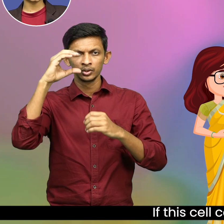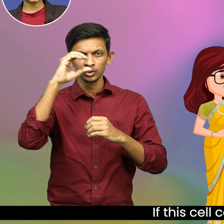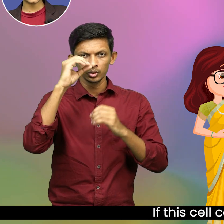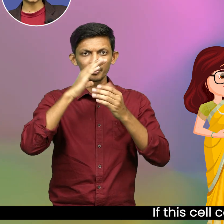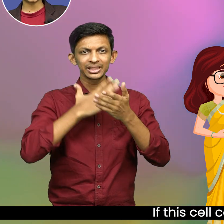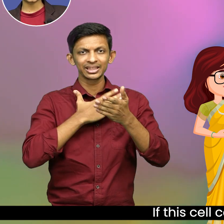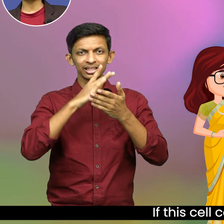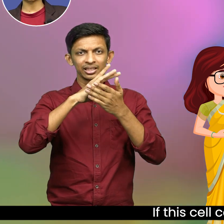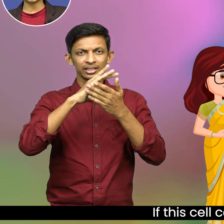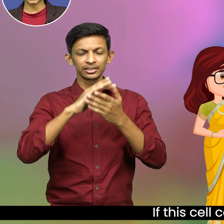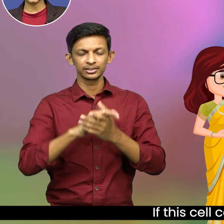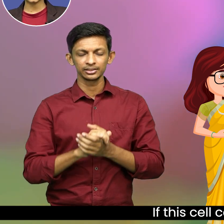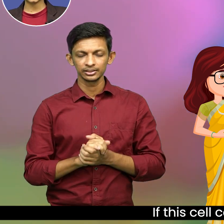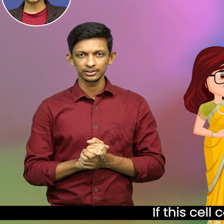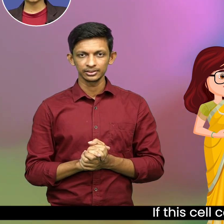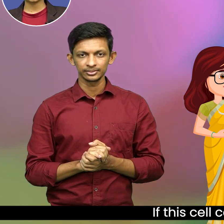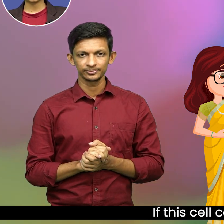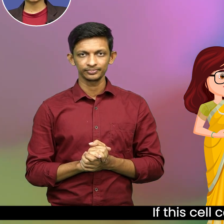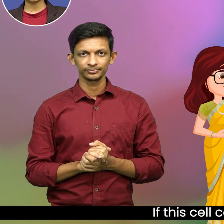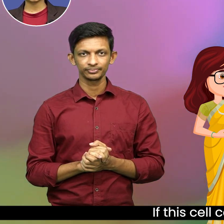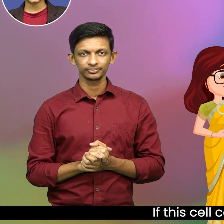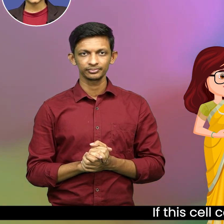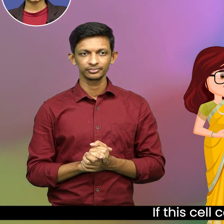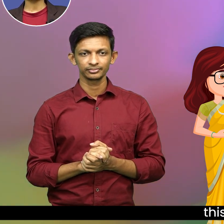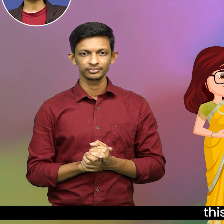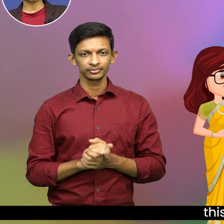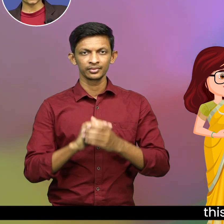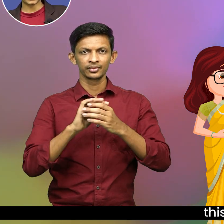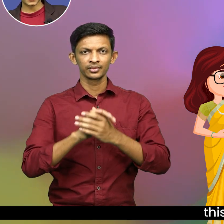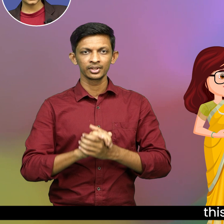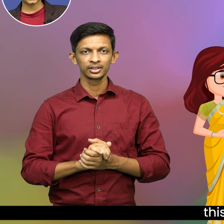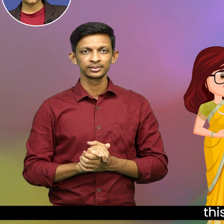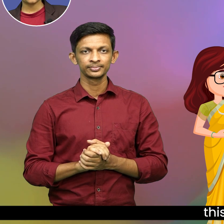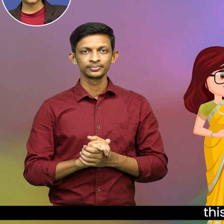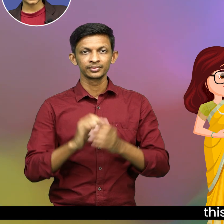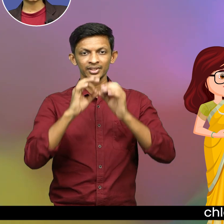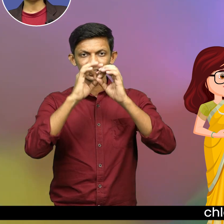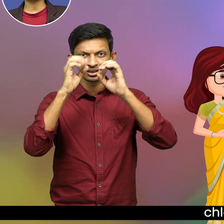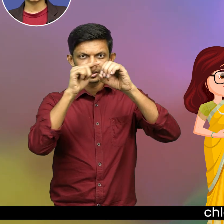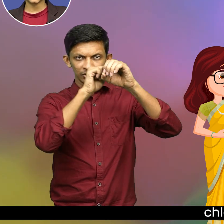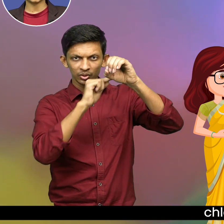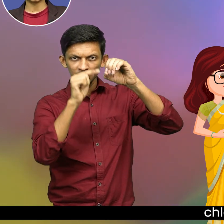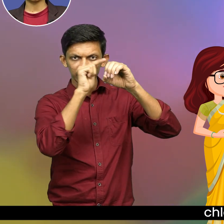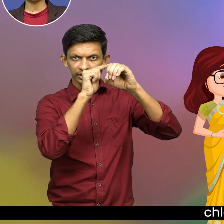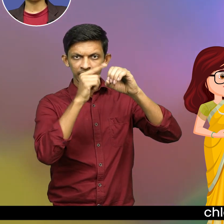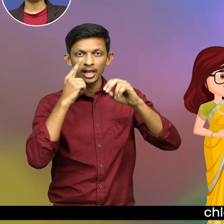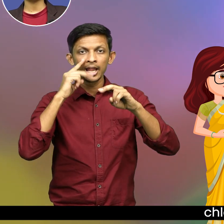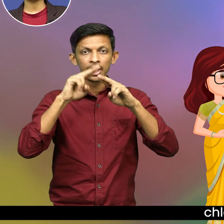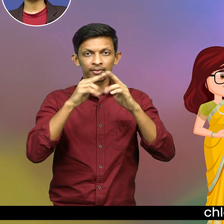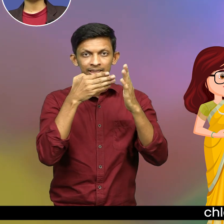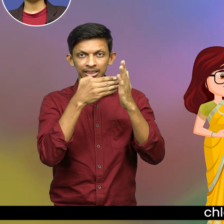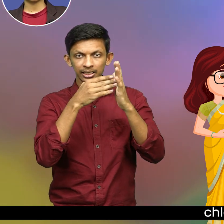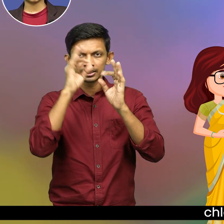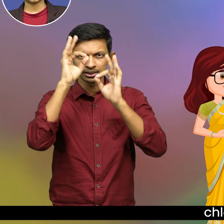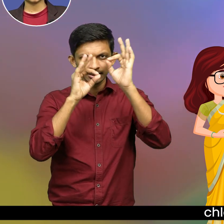cell contains chloroplast, this is called as sclerenchyma.